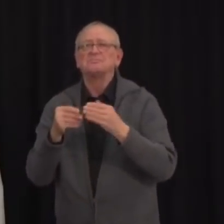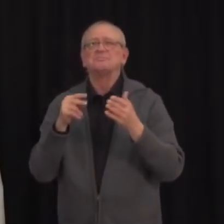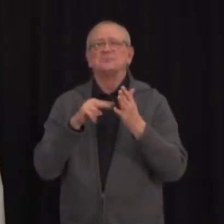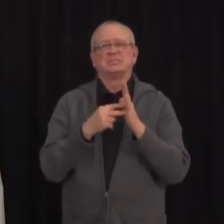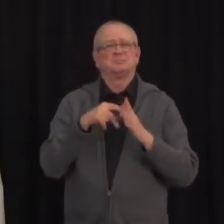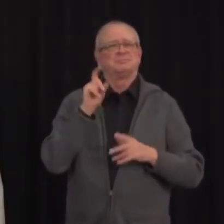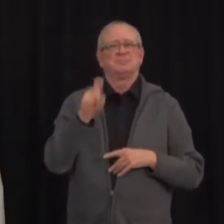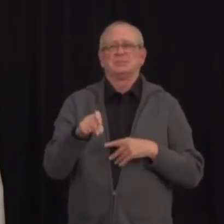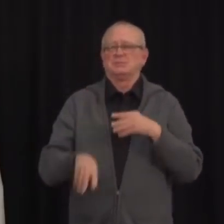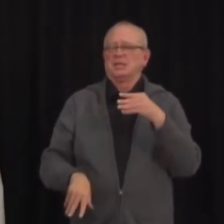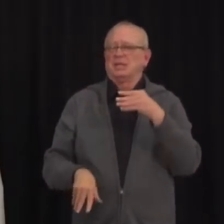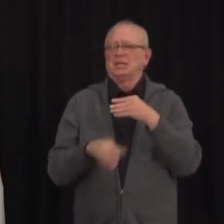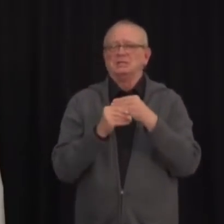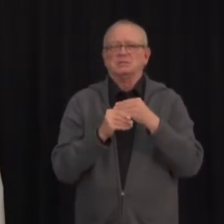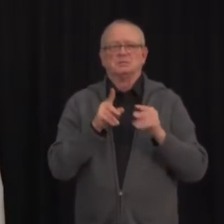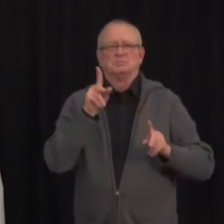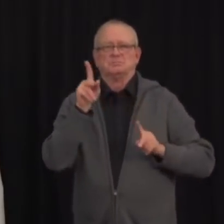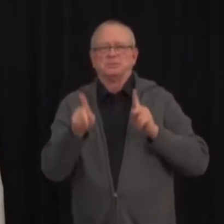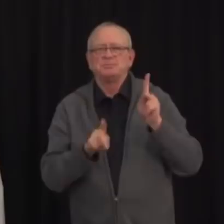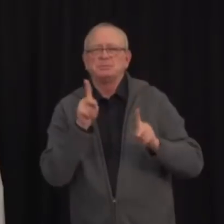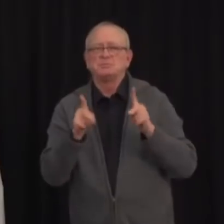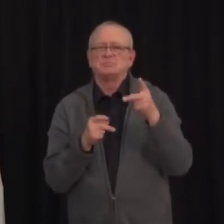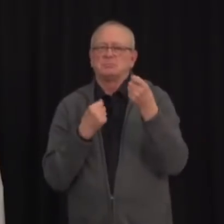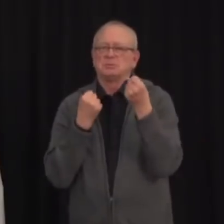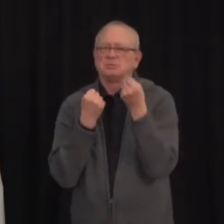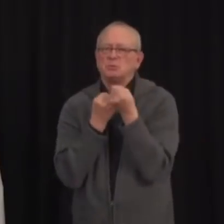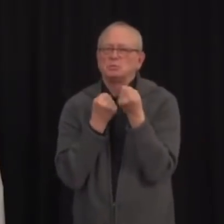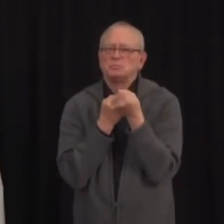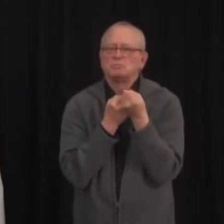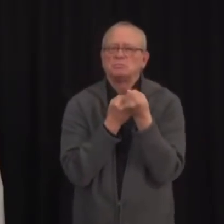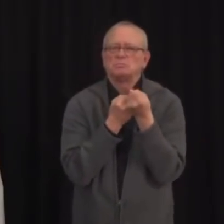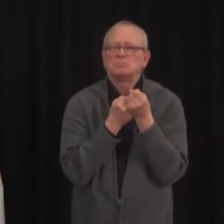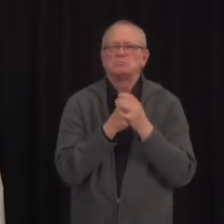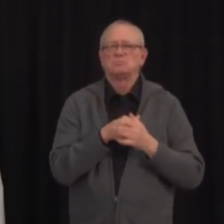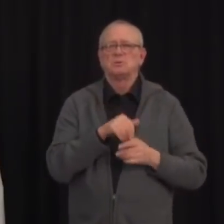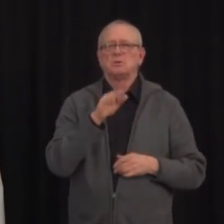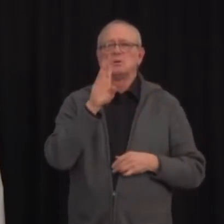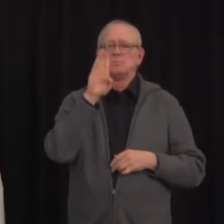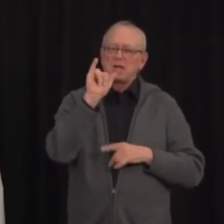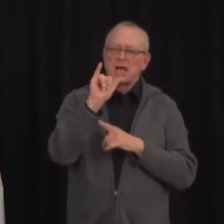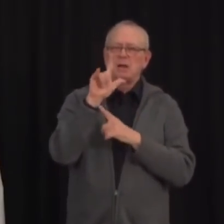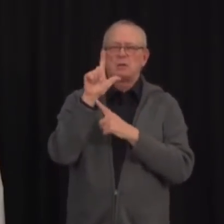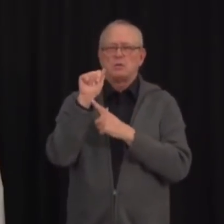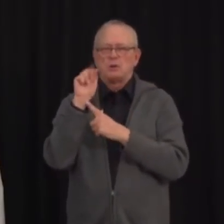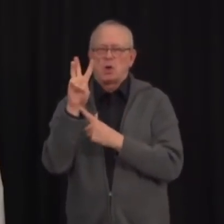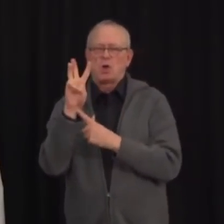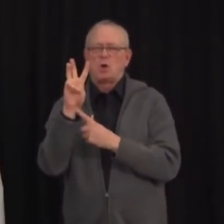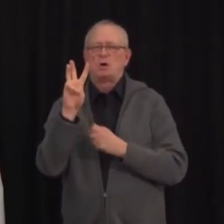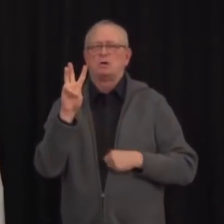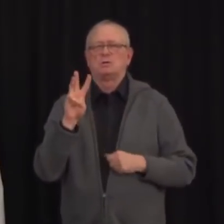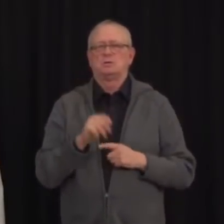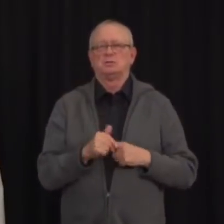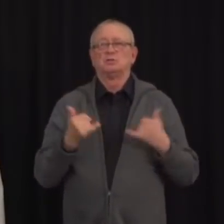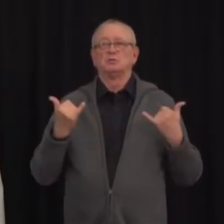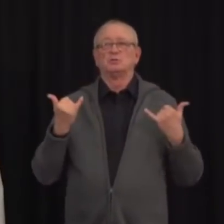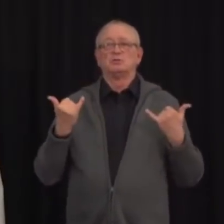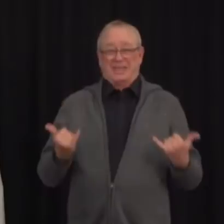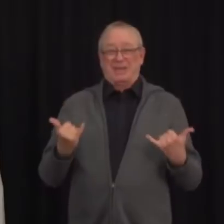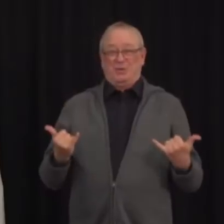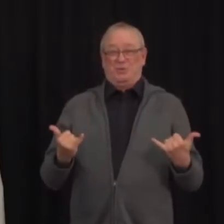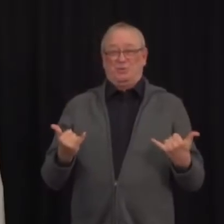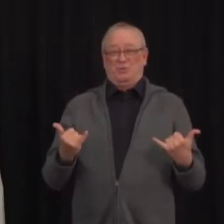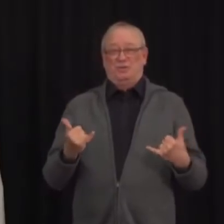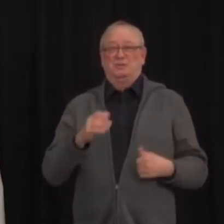Currently, enforcing public health legislation is handled by police, health inspectors, and Level